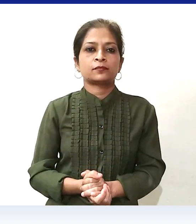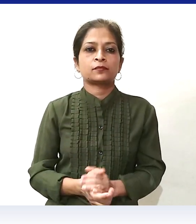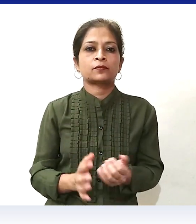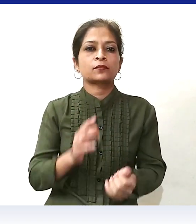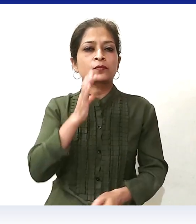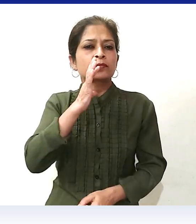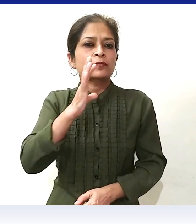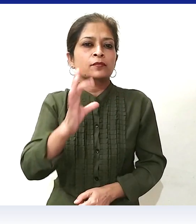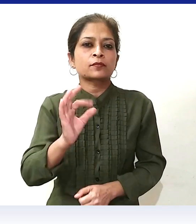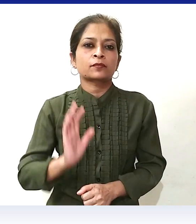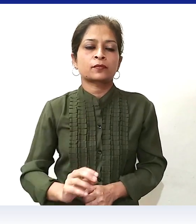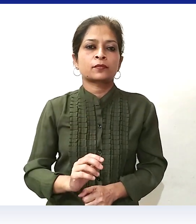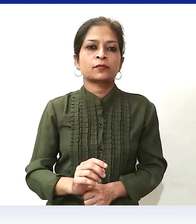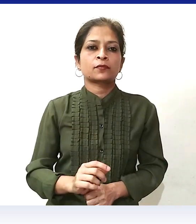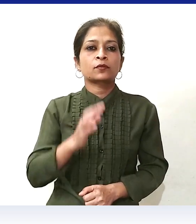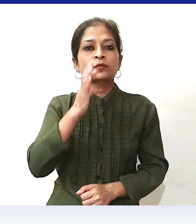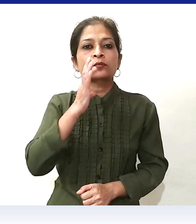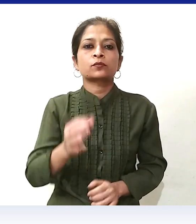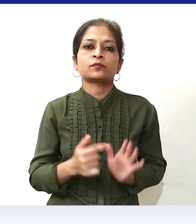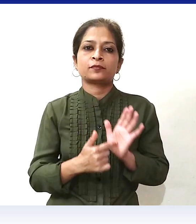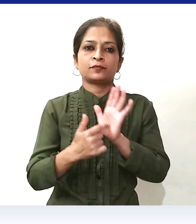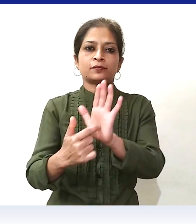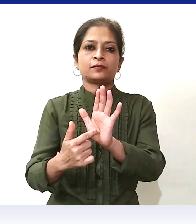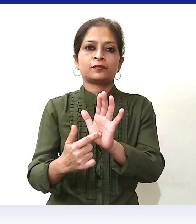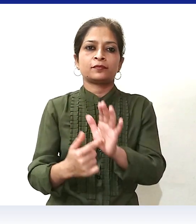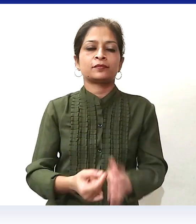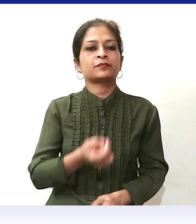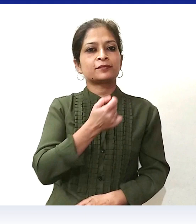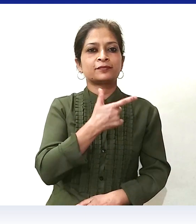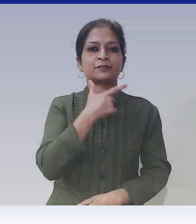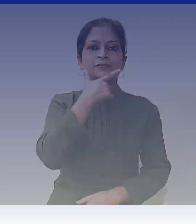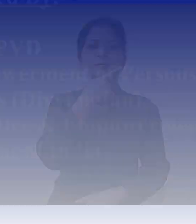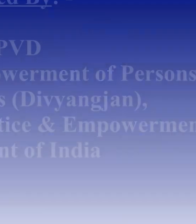most importantly be yourself and smile